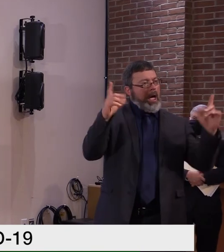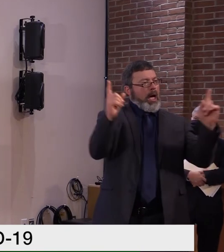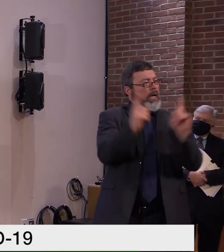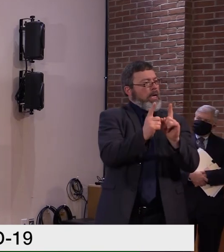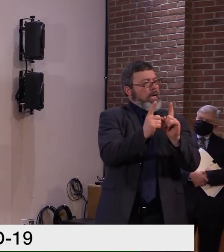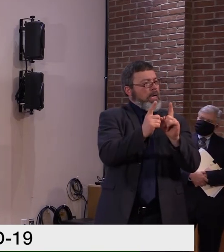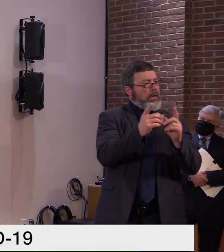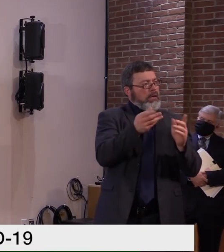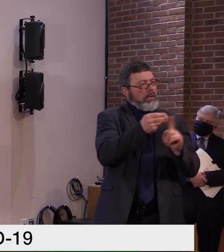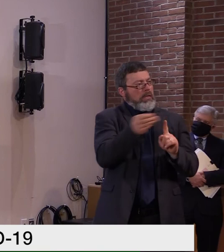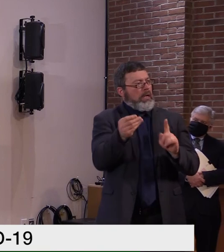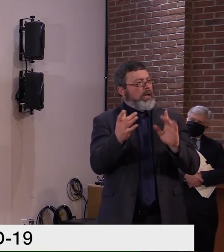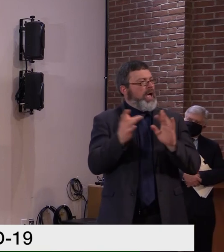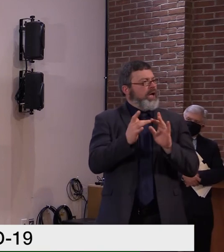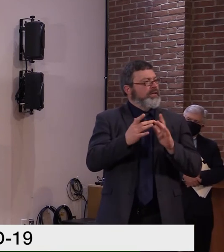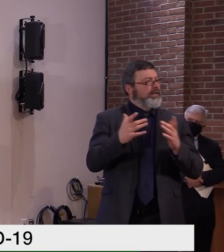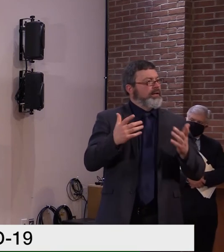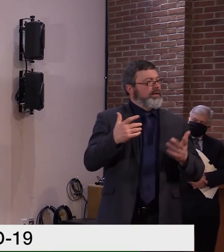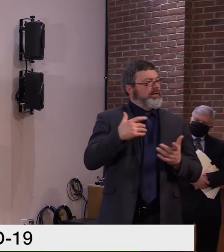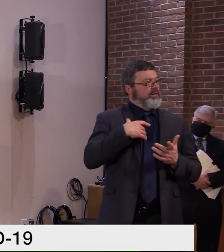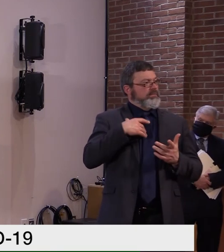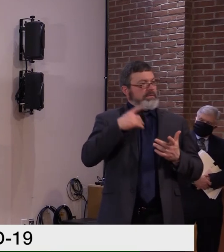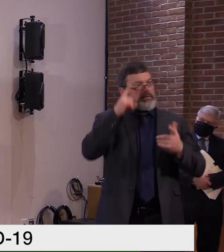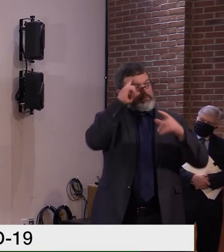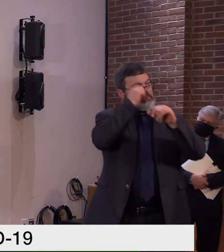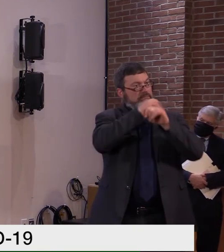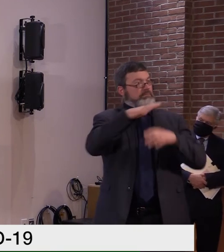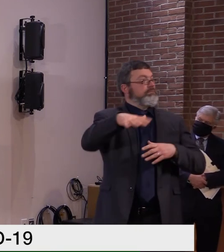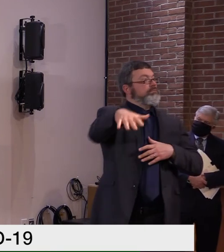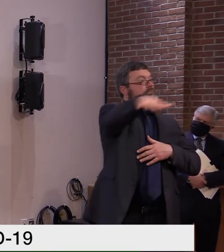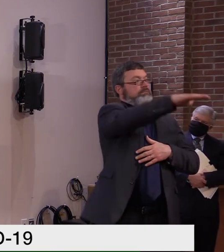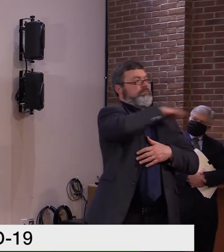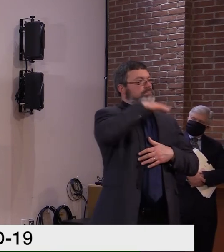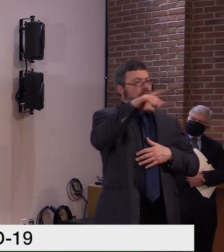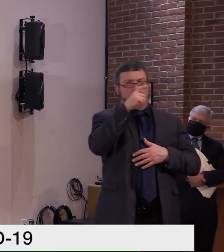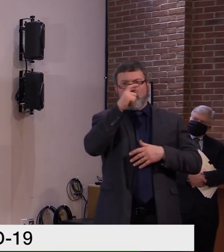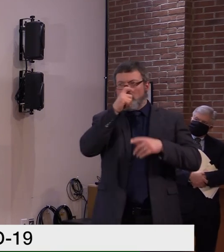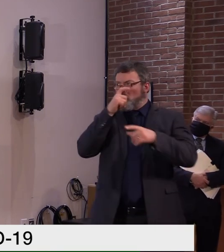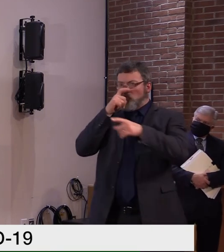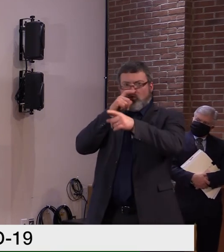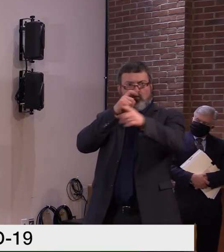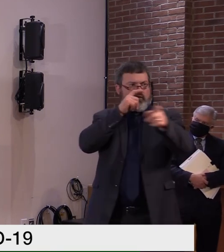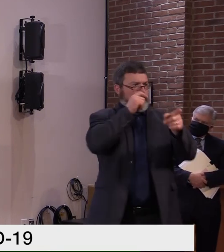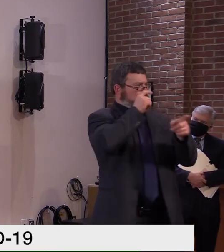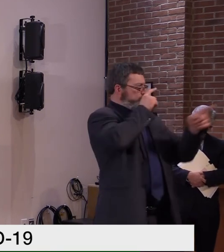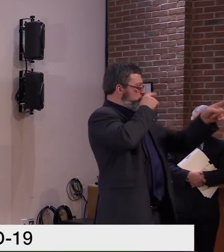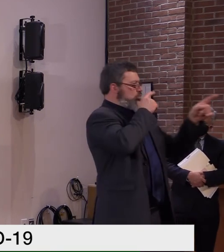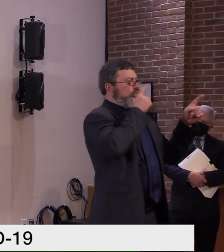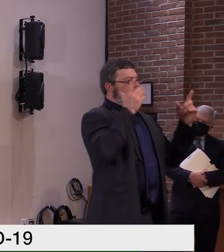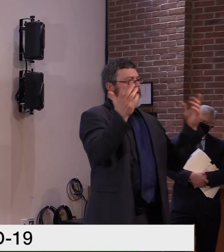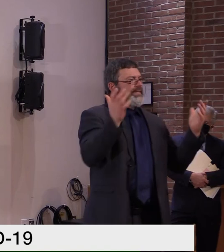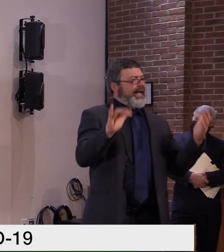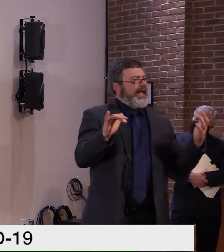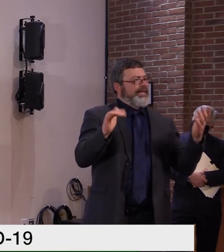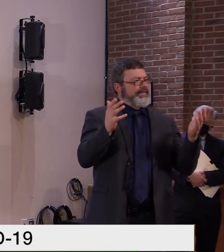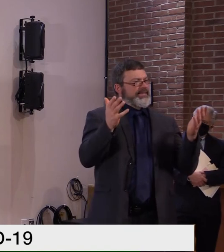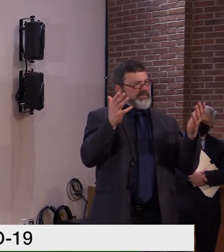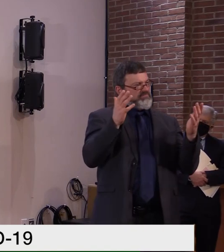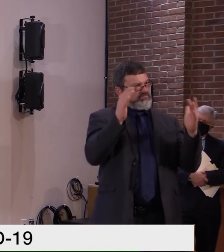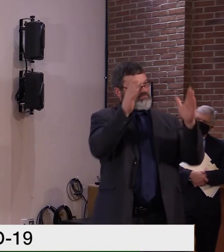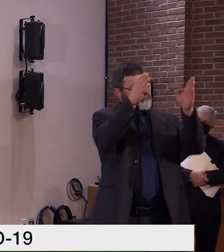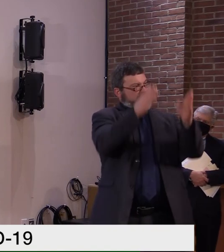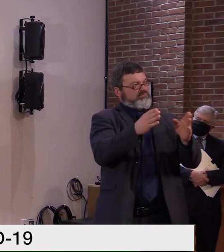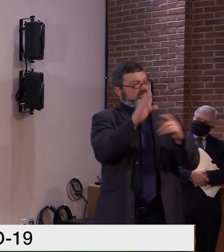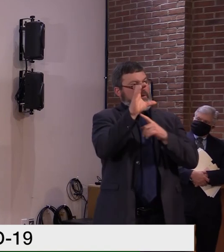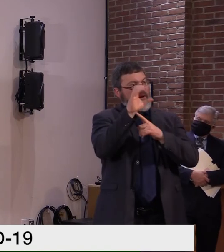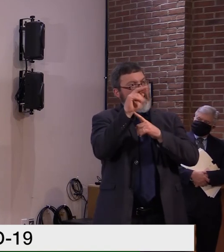point. Correct. When you say contact, do you mean just being in attendance at that service? Or correct. Is there something more specific when you say